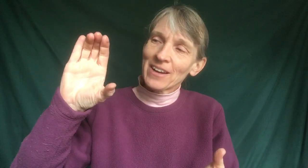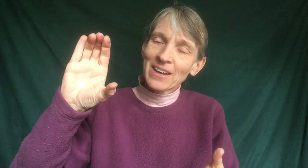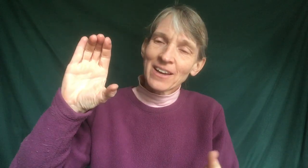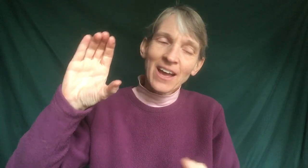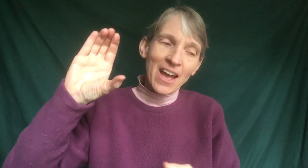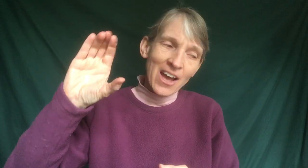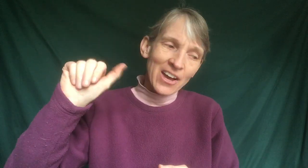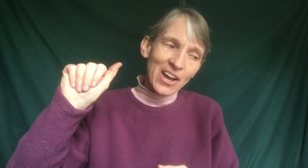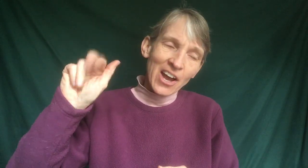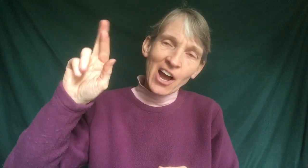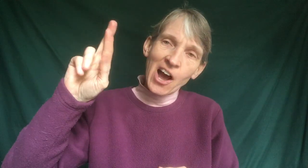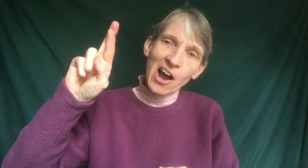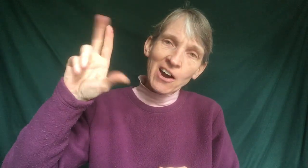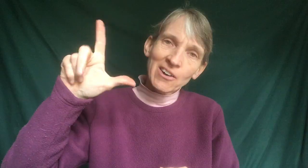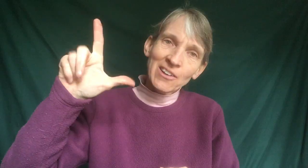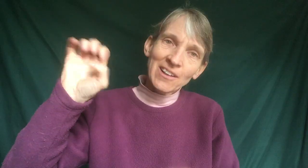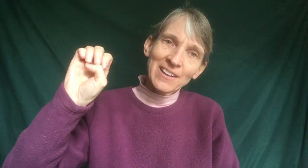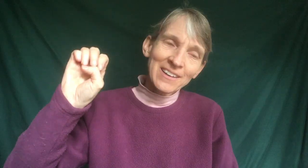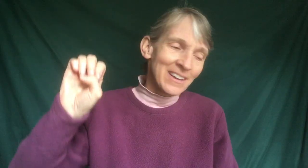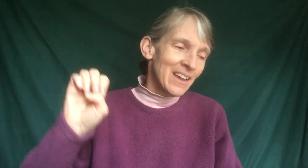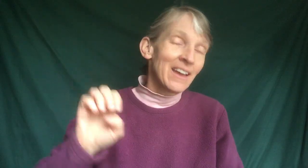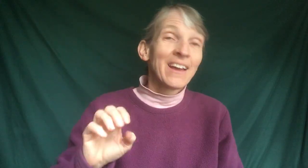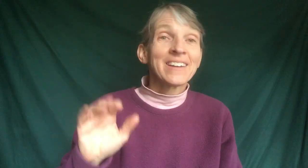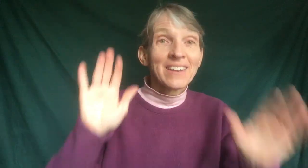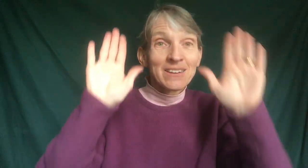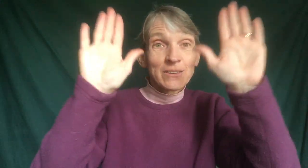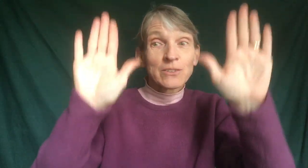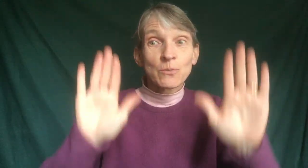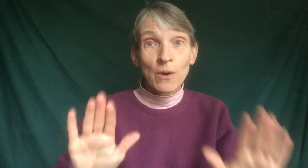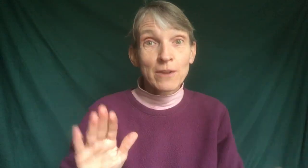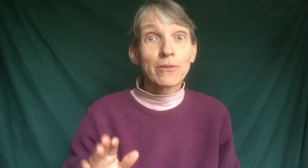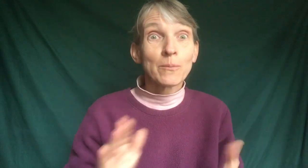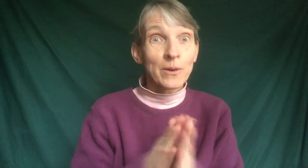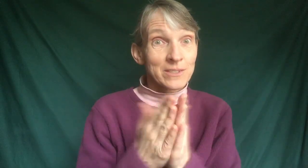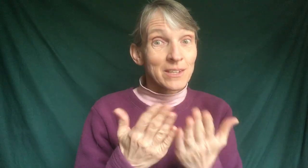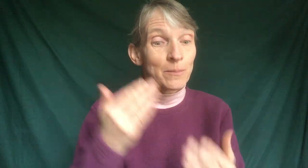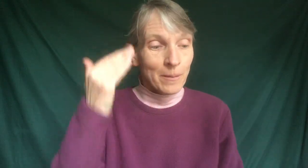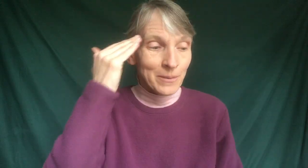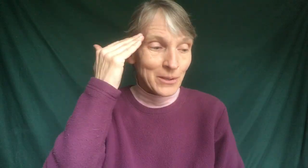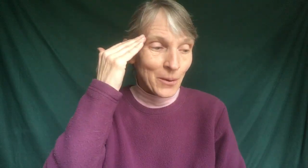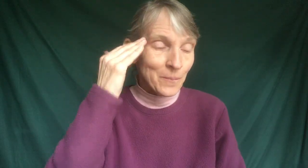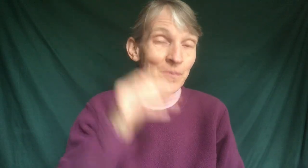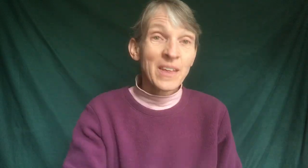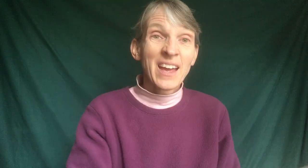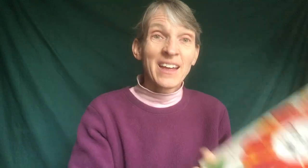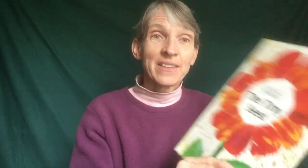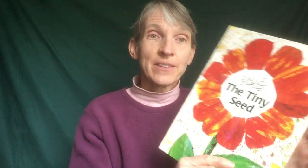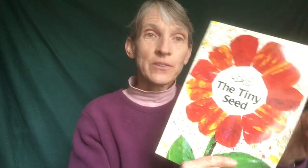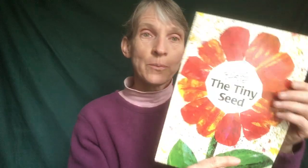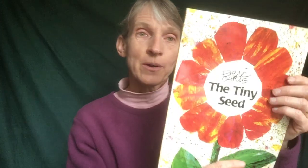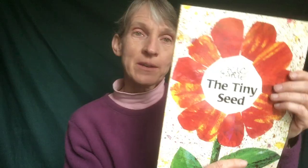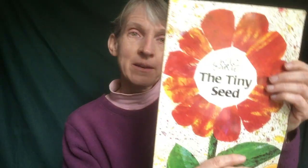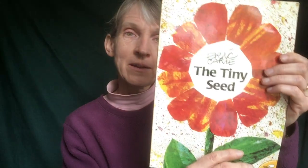Eric Carle. And he does wonderful books that you probably know. This one,